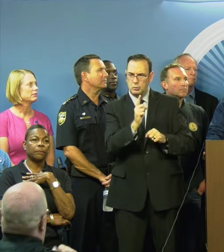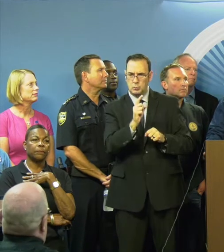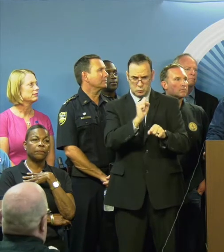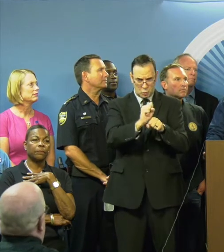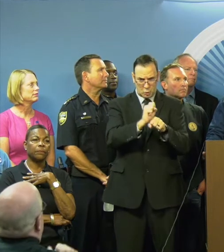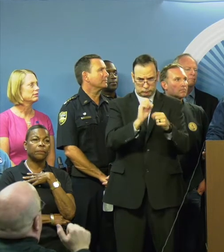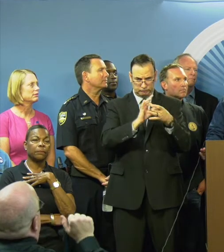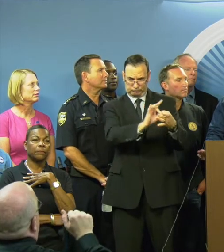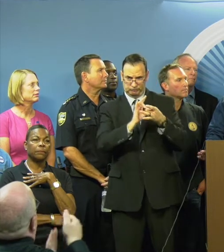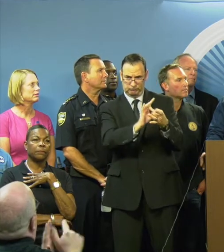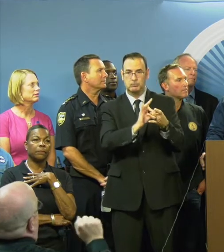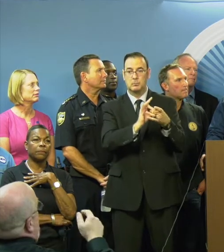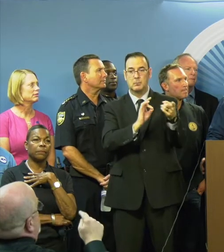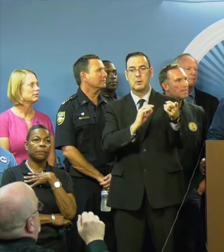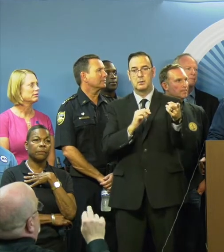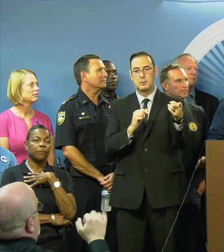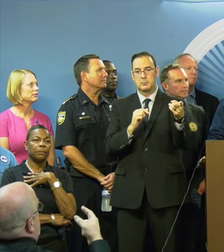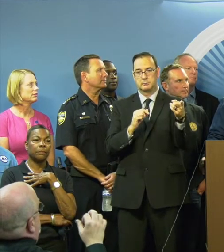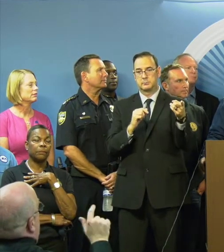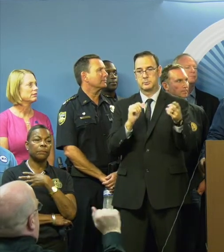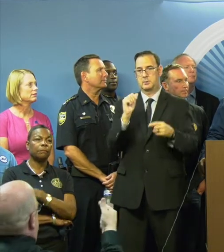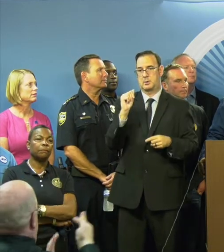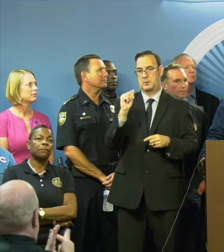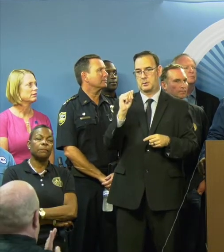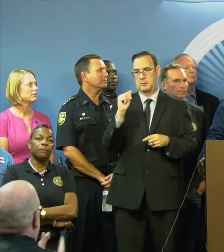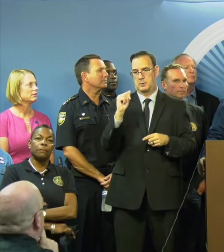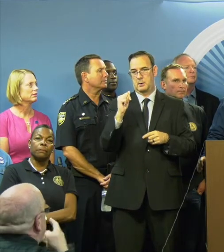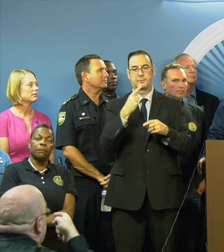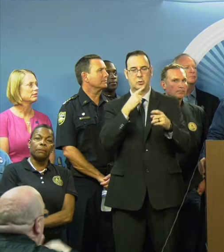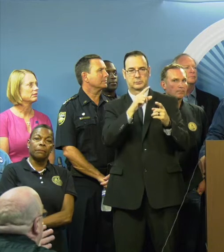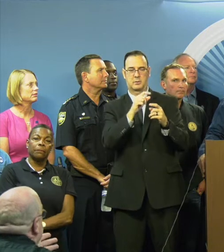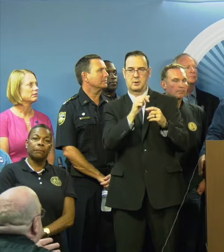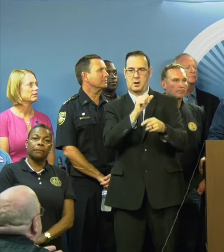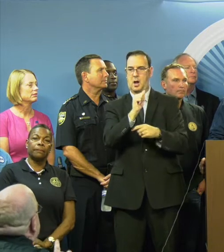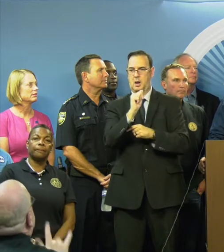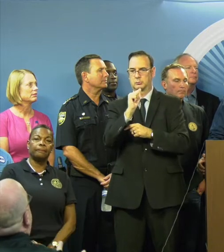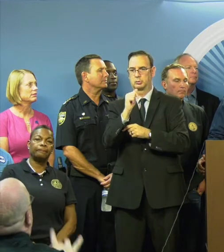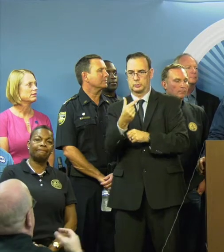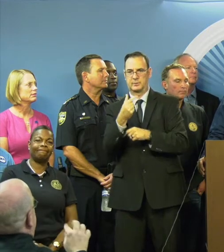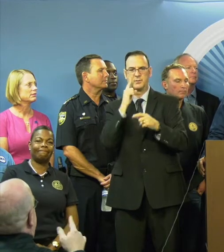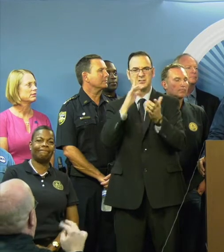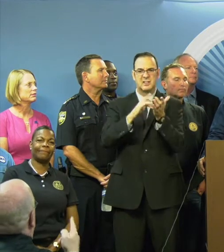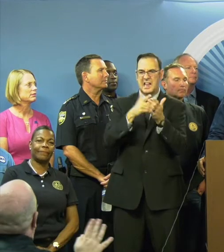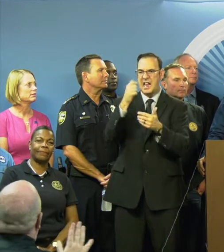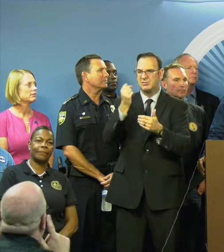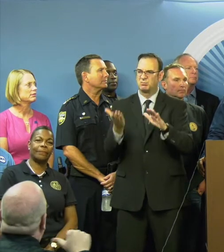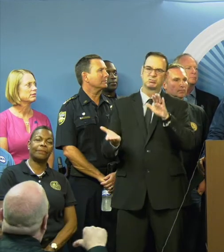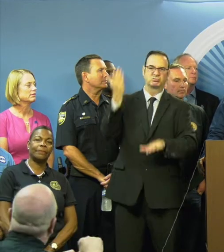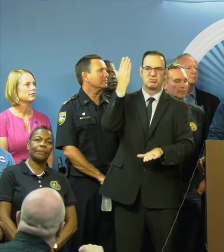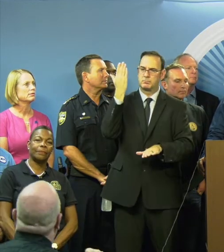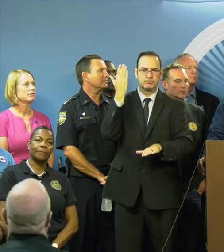the Attorney General is going to be monitoring any places in terms of price gouging. We've seen some reports of that, not just with fuel, but with